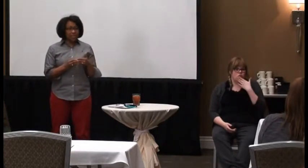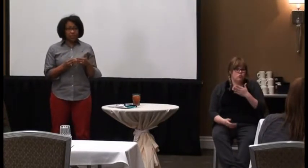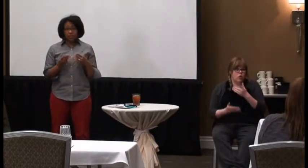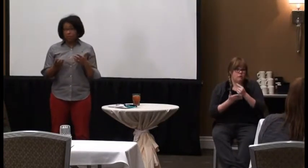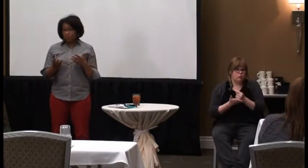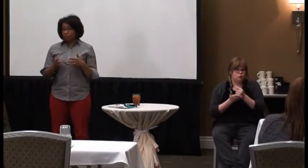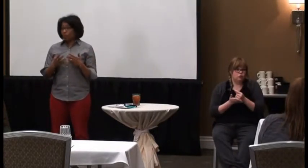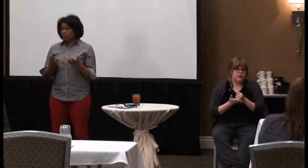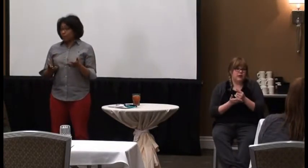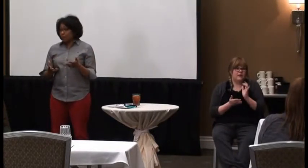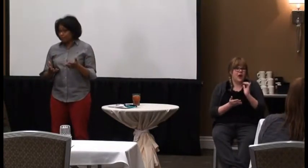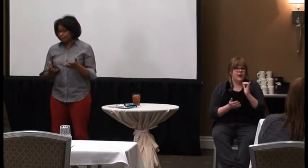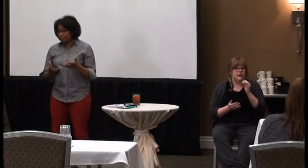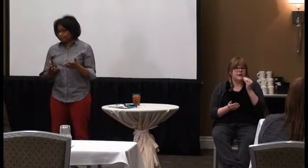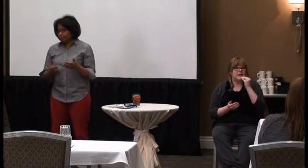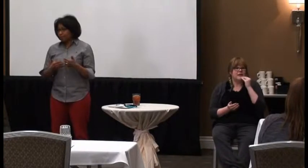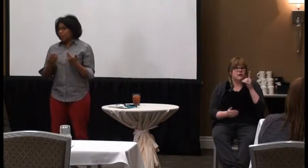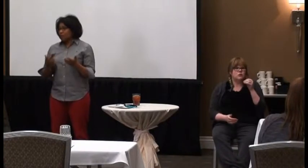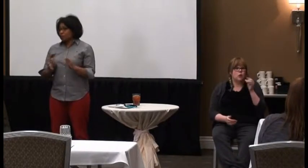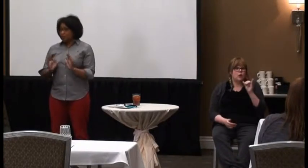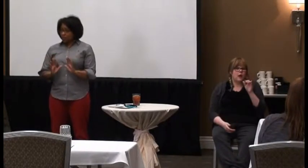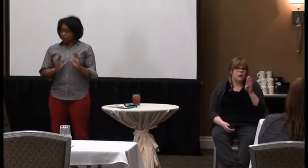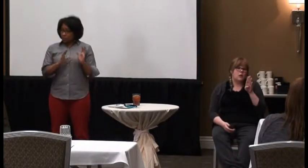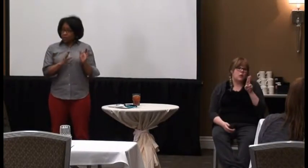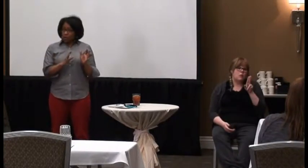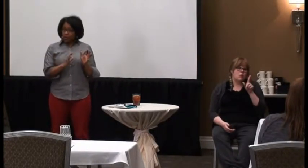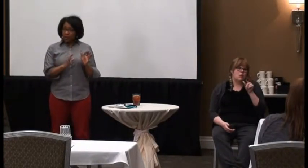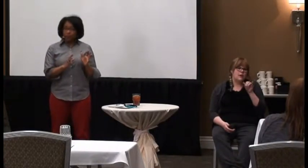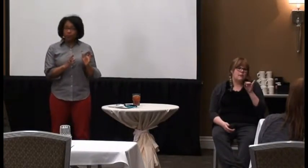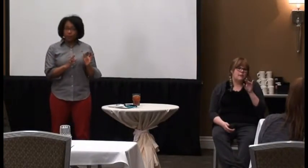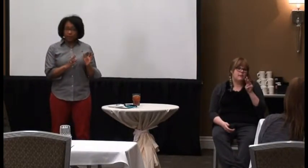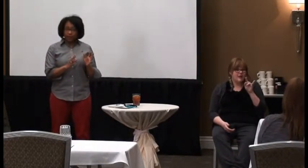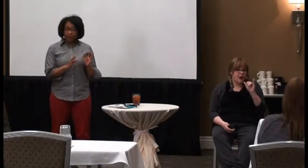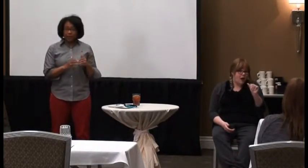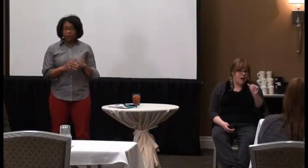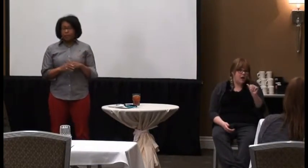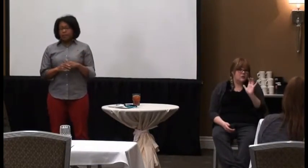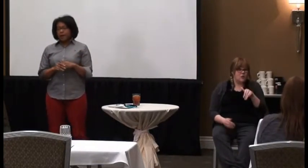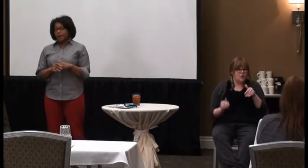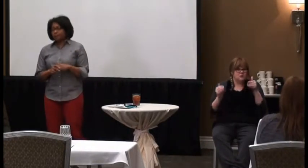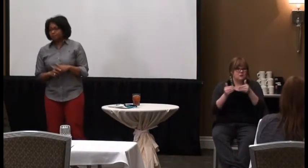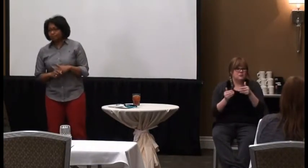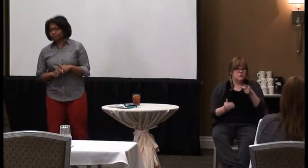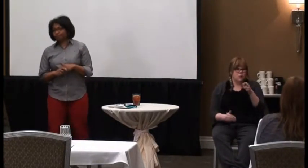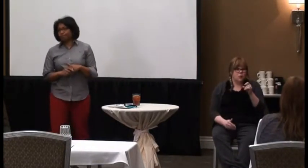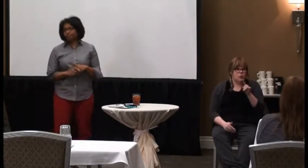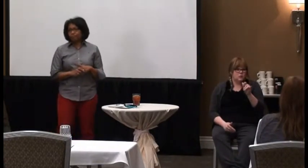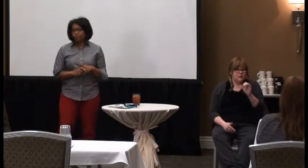also eating disorders, bulimia. So that's also a target for the Prozac.